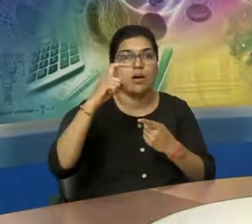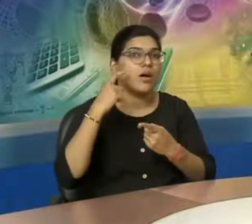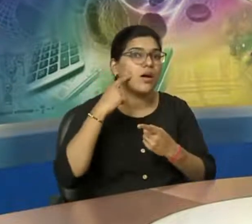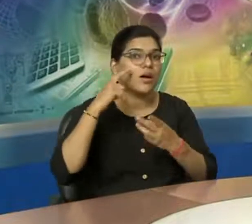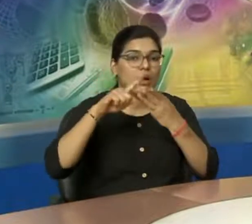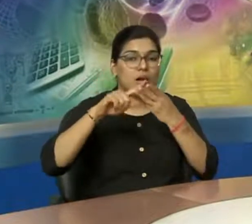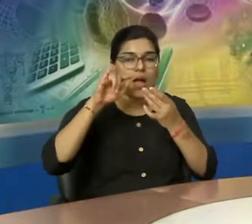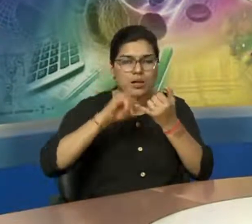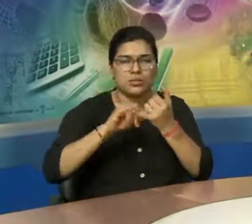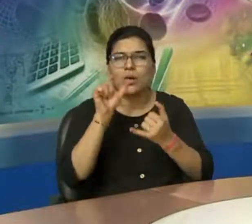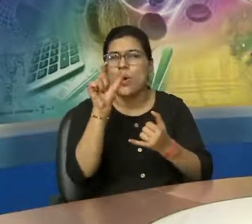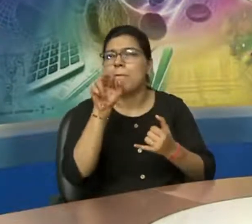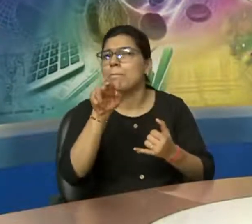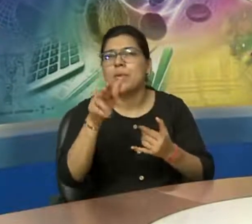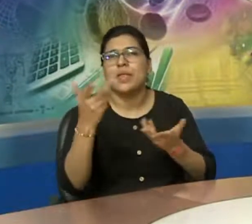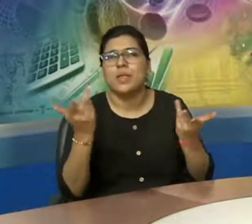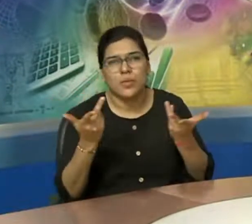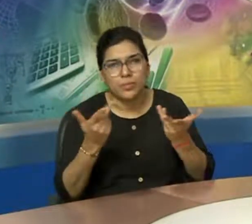Let us now understand the word species.